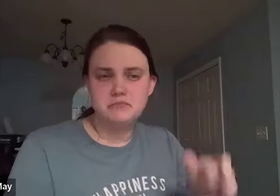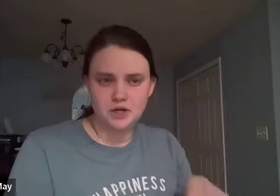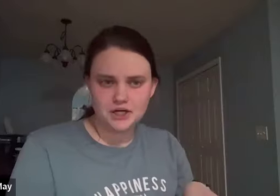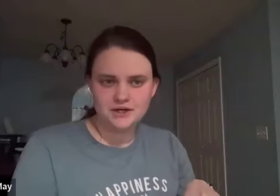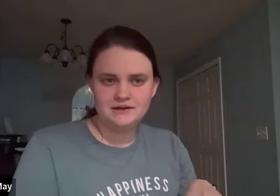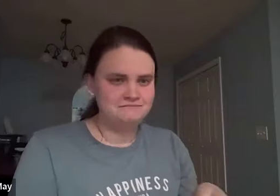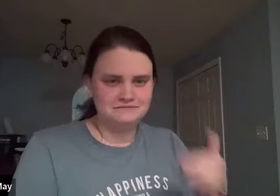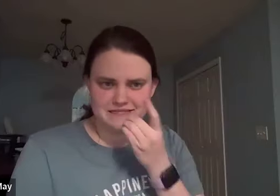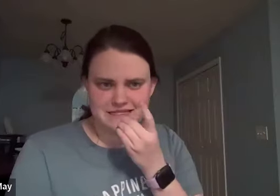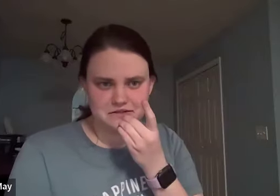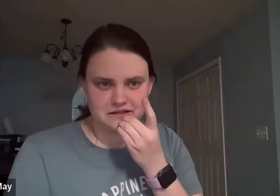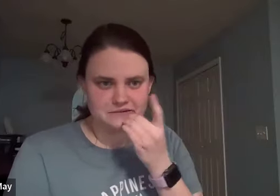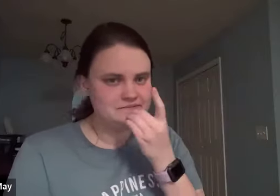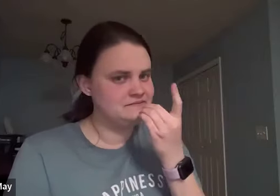supper? It's still dinner.